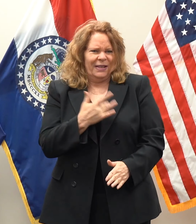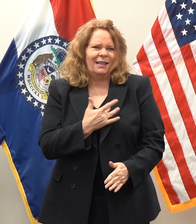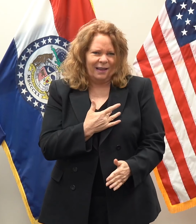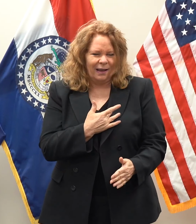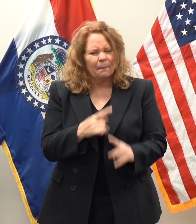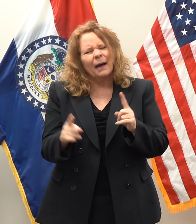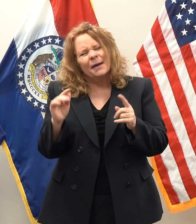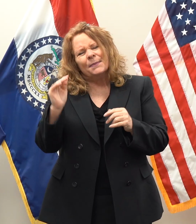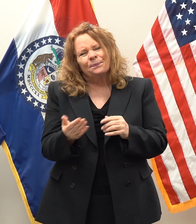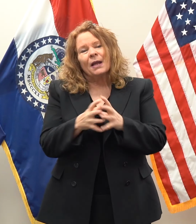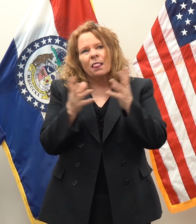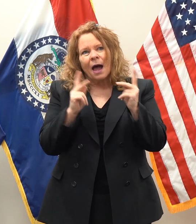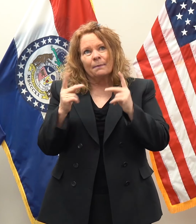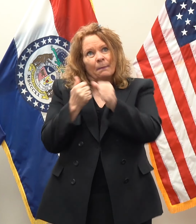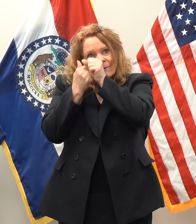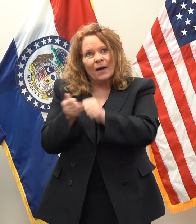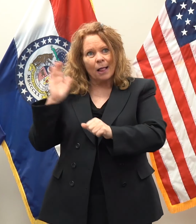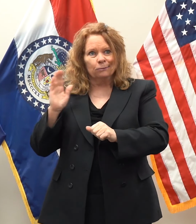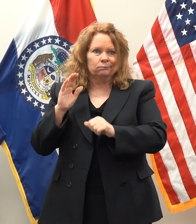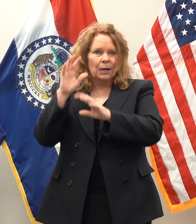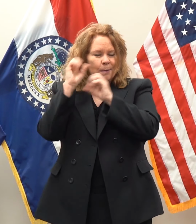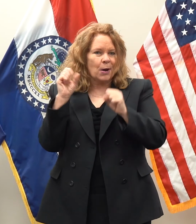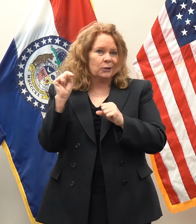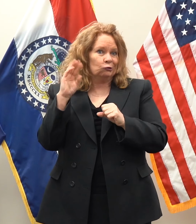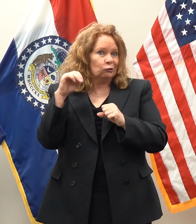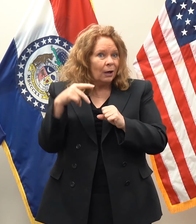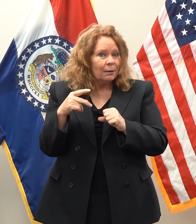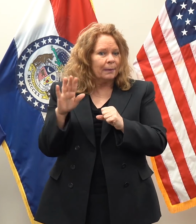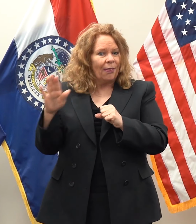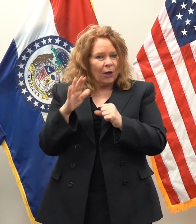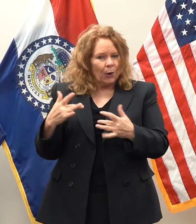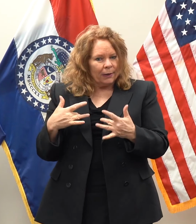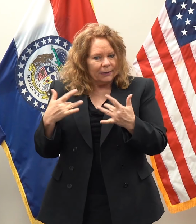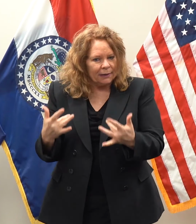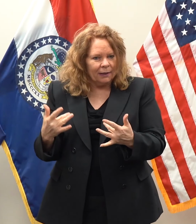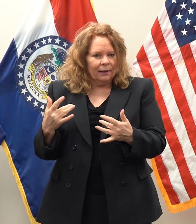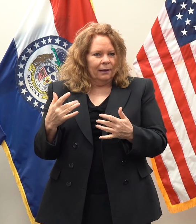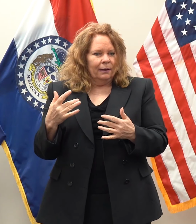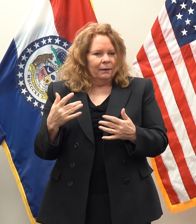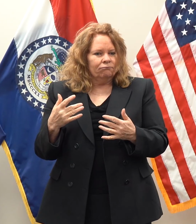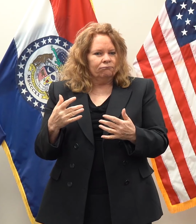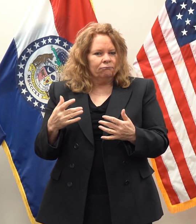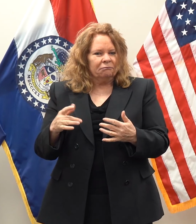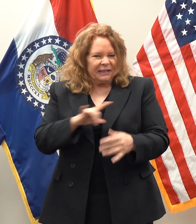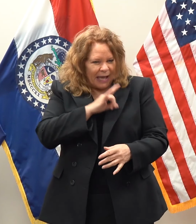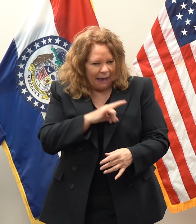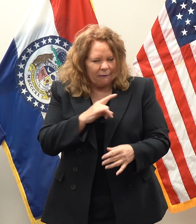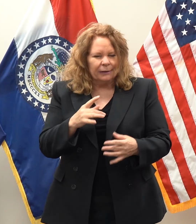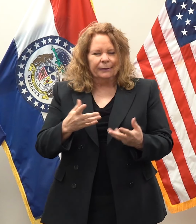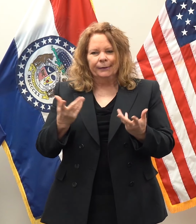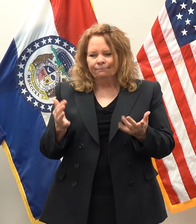Trumpian-like sort of confrontation or you know, the mannerisms, you